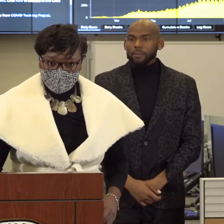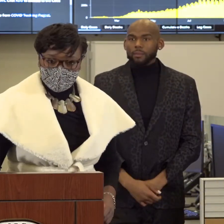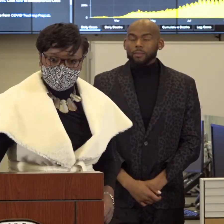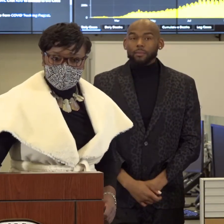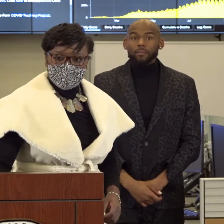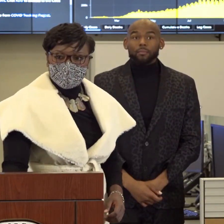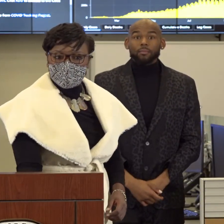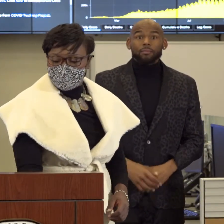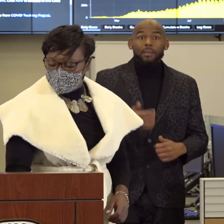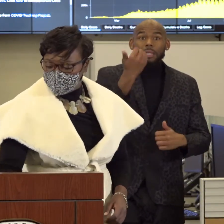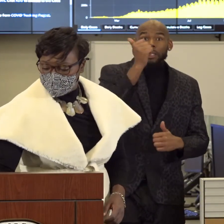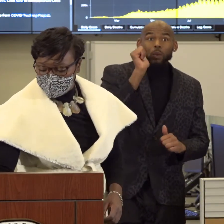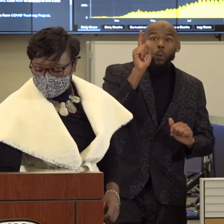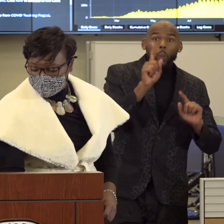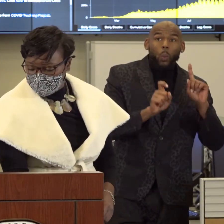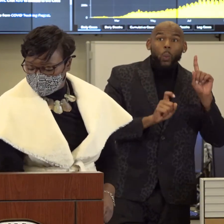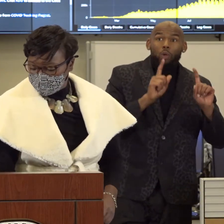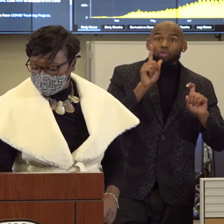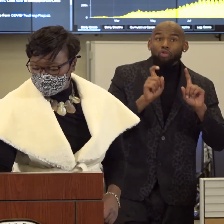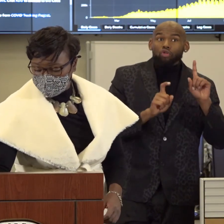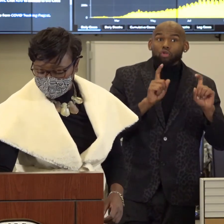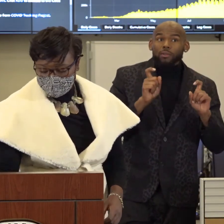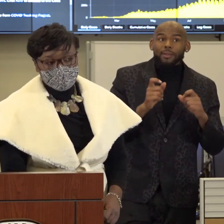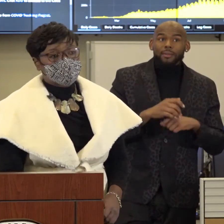Okay, and with that, we'll take any questions from media.